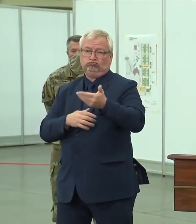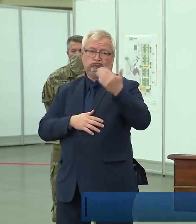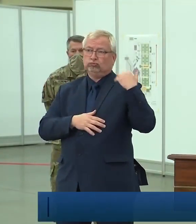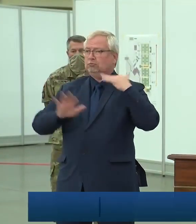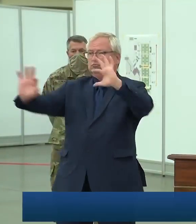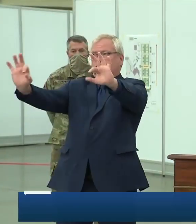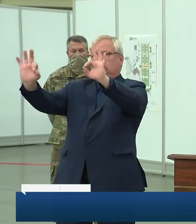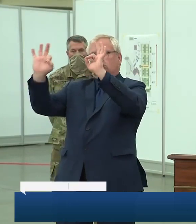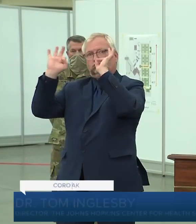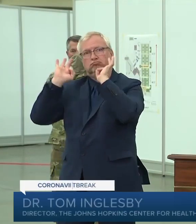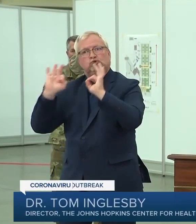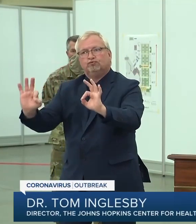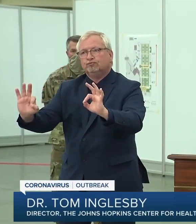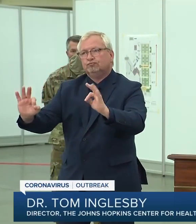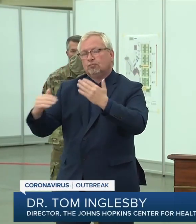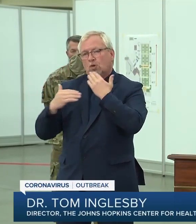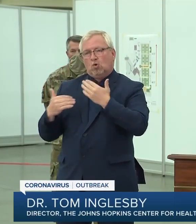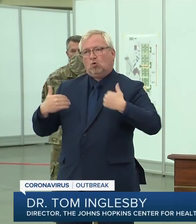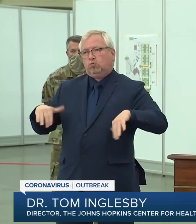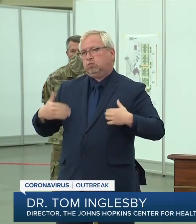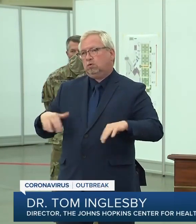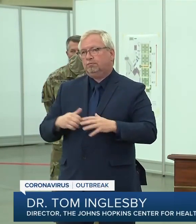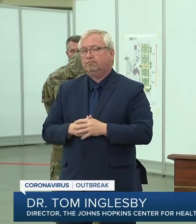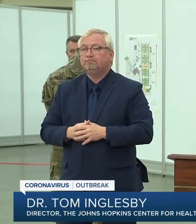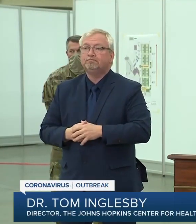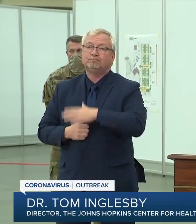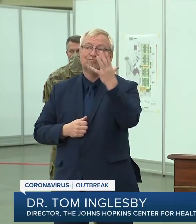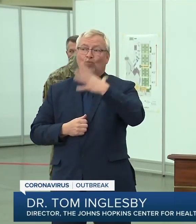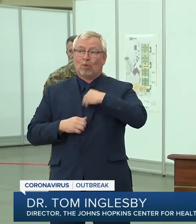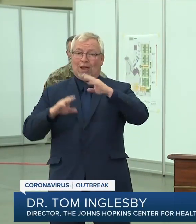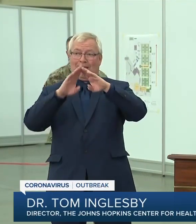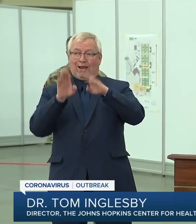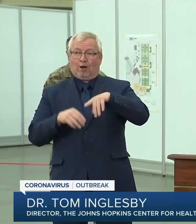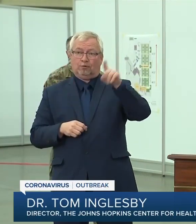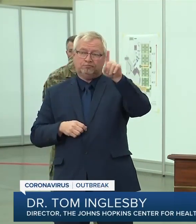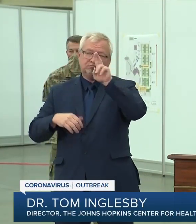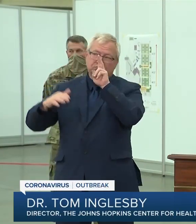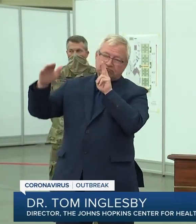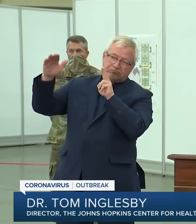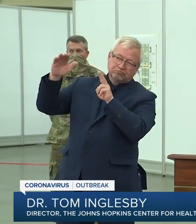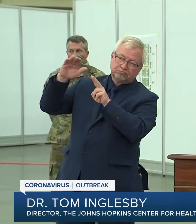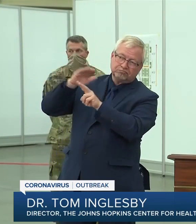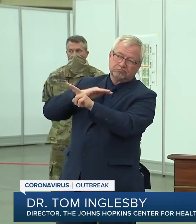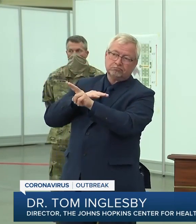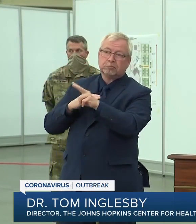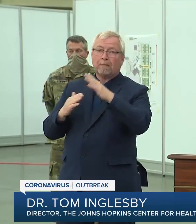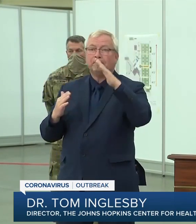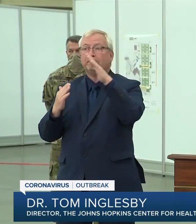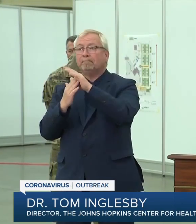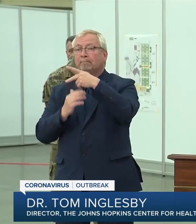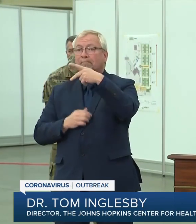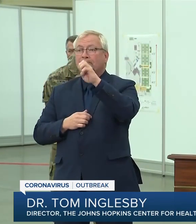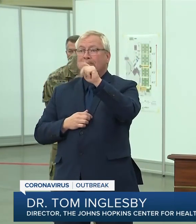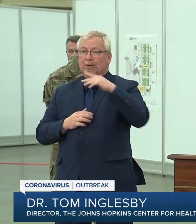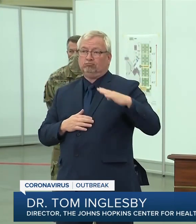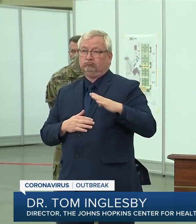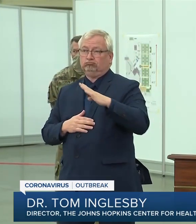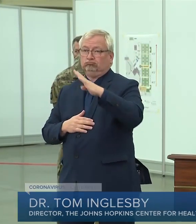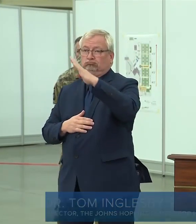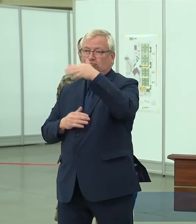uses has our peak occurring about 10 days from now. And other models have the peak coming a bit later.